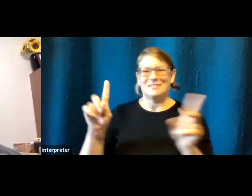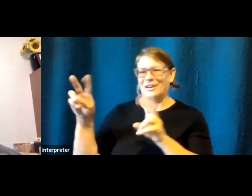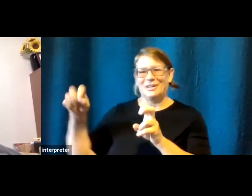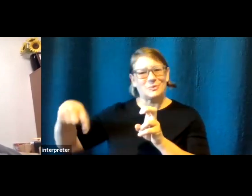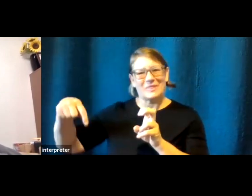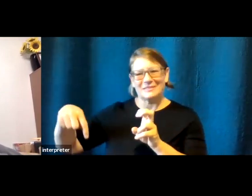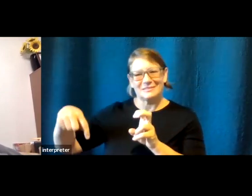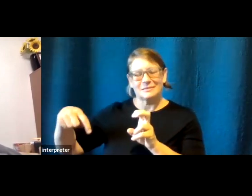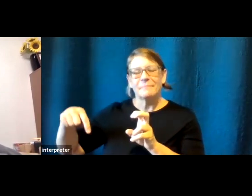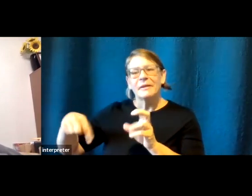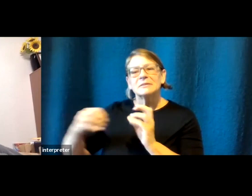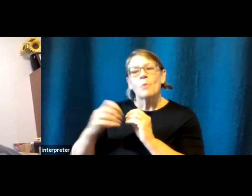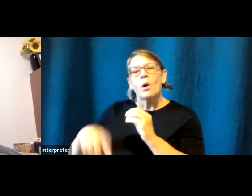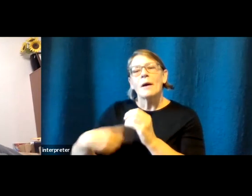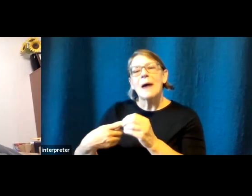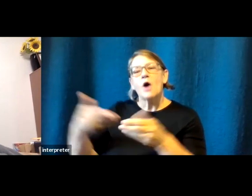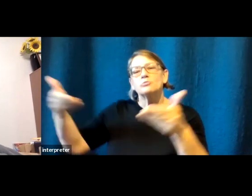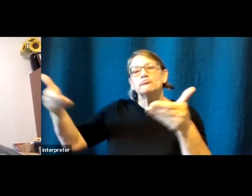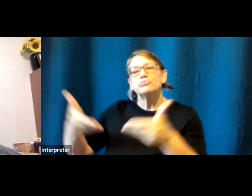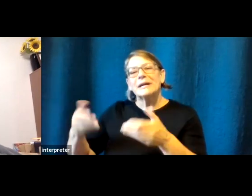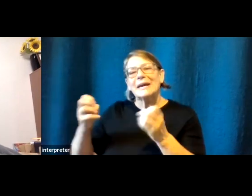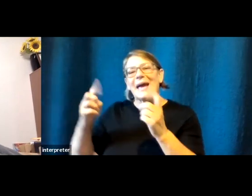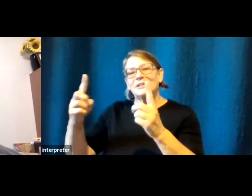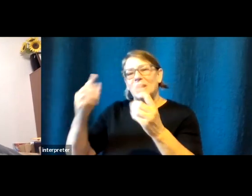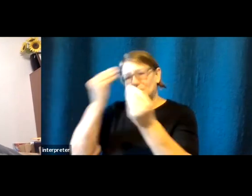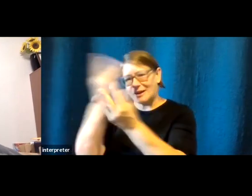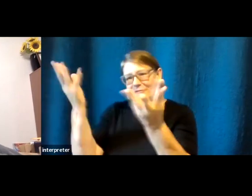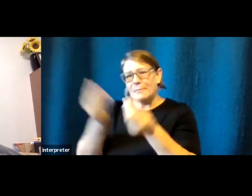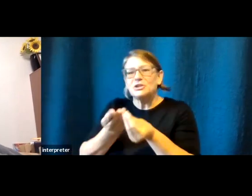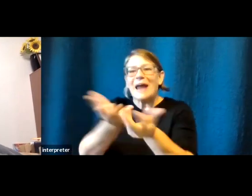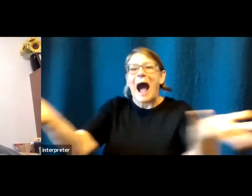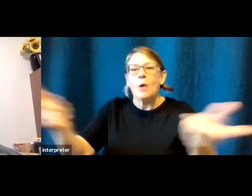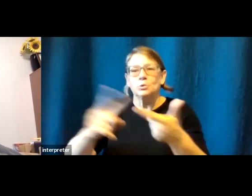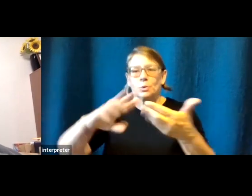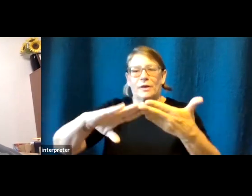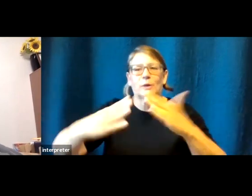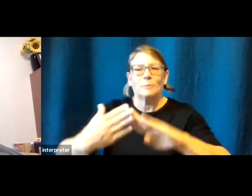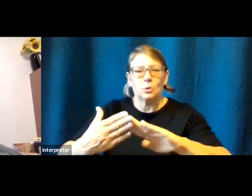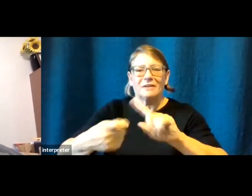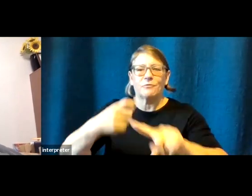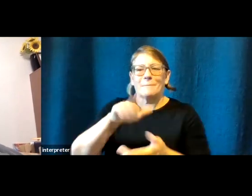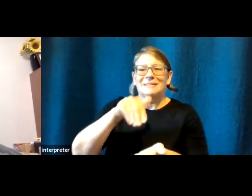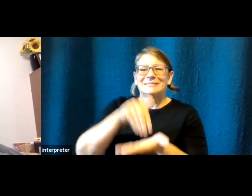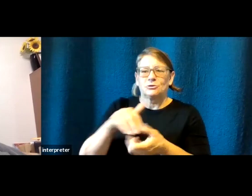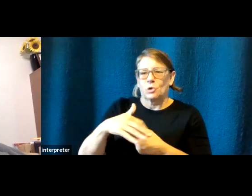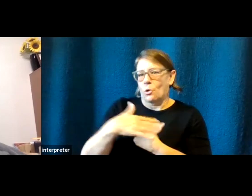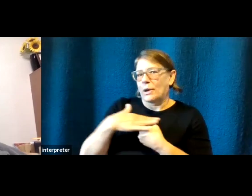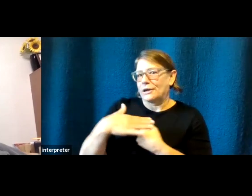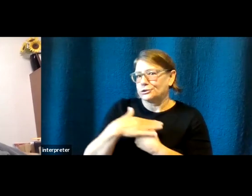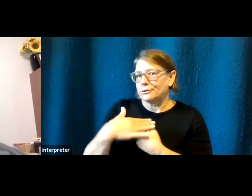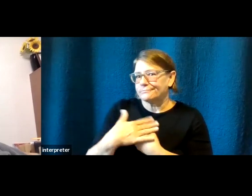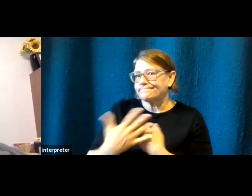This is more about bringing education and information to the community in a central location.